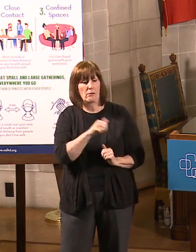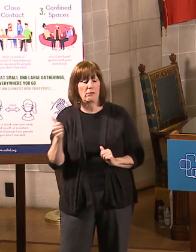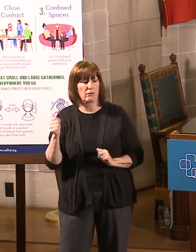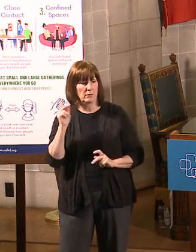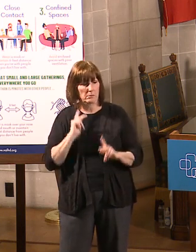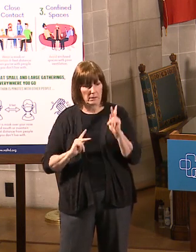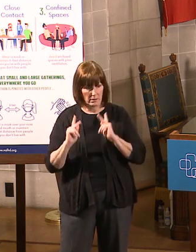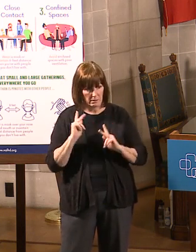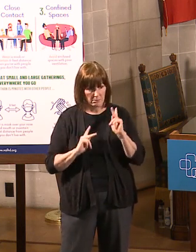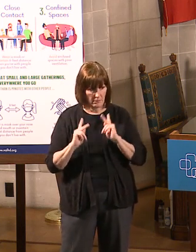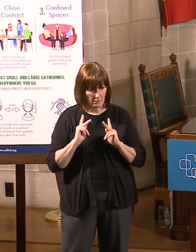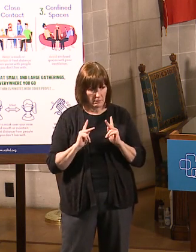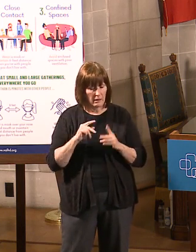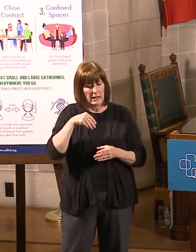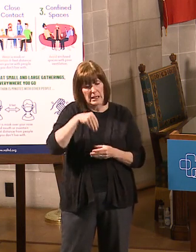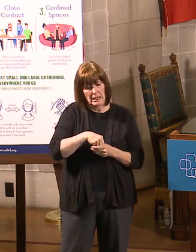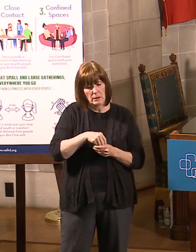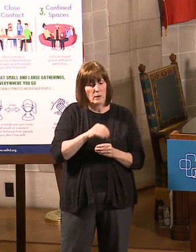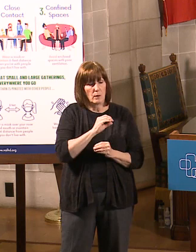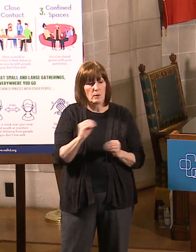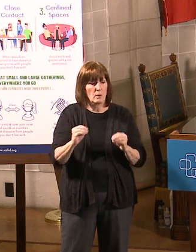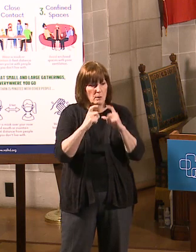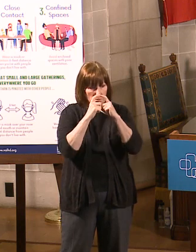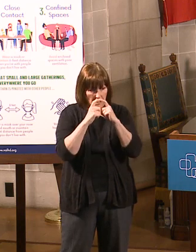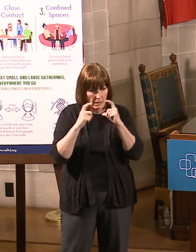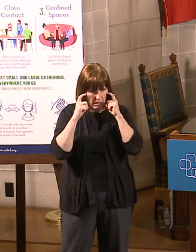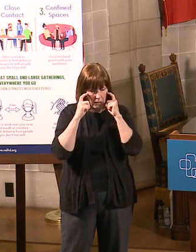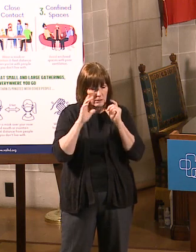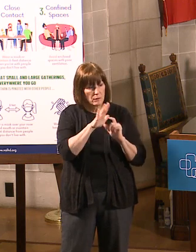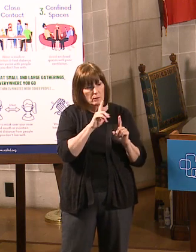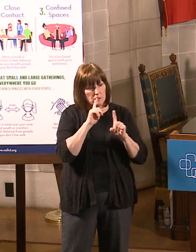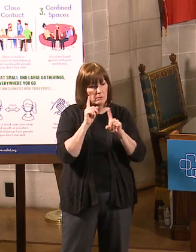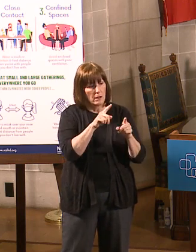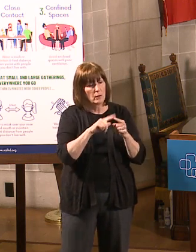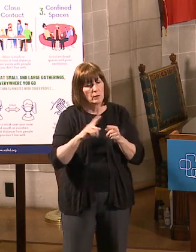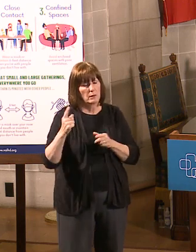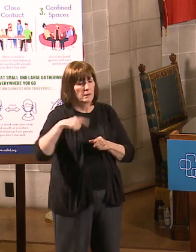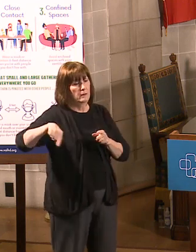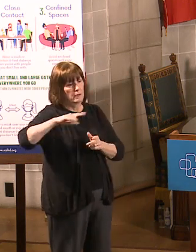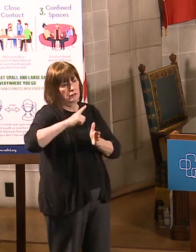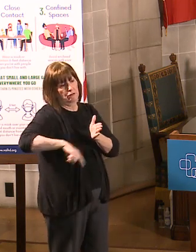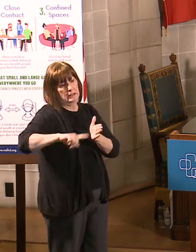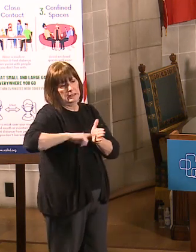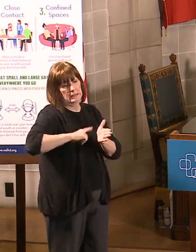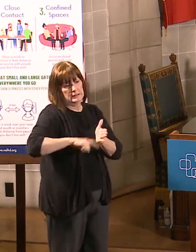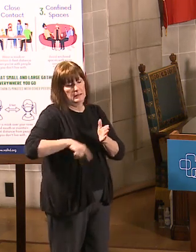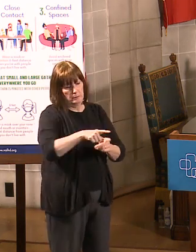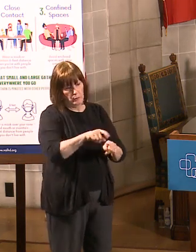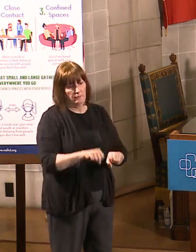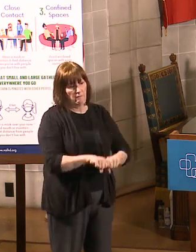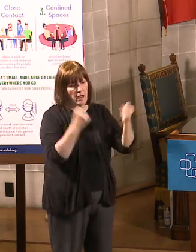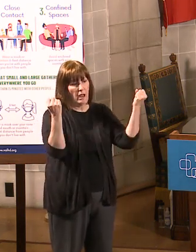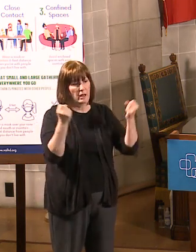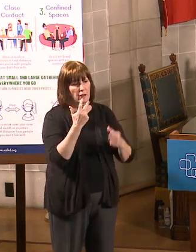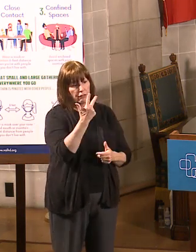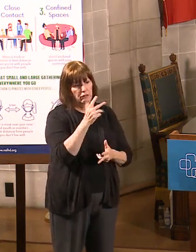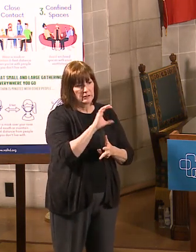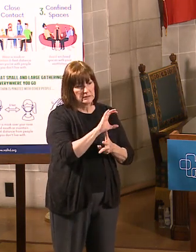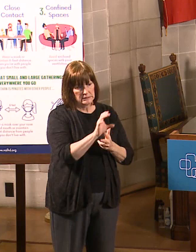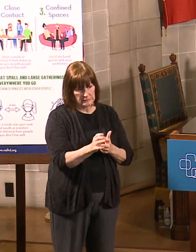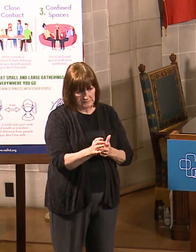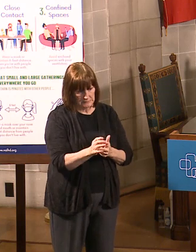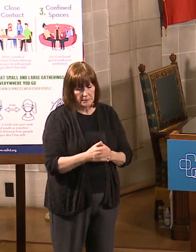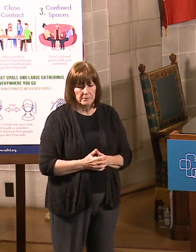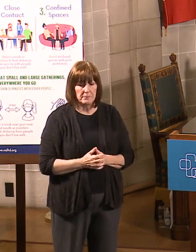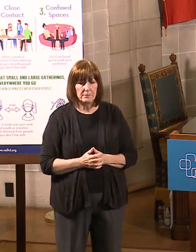with indoors with no masks on. What is your response to the criticism that this violates the 3 Cs? So